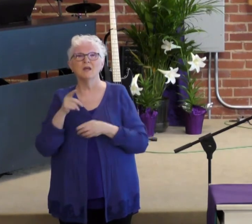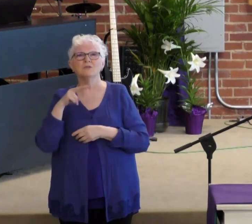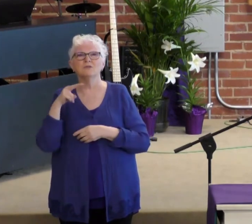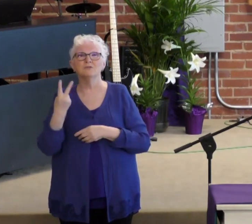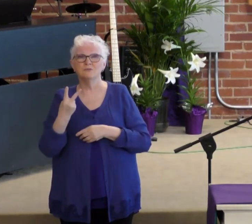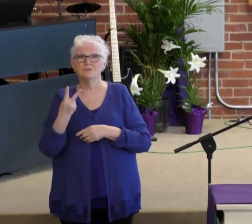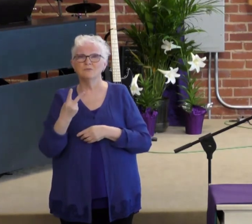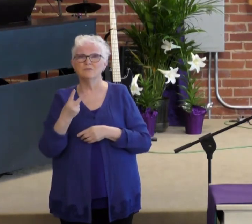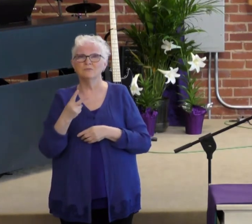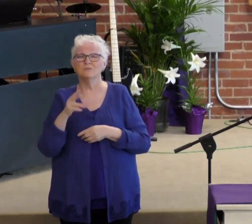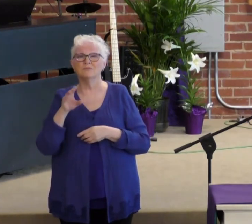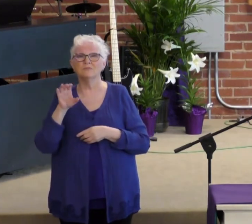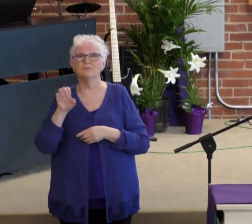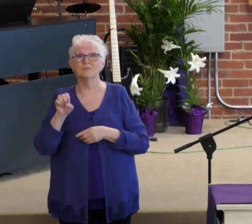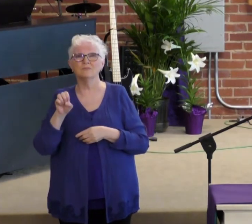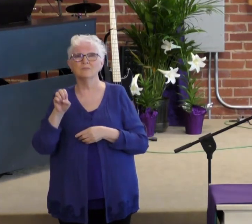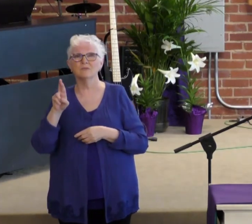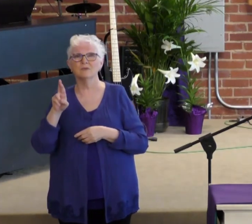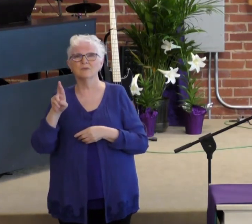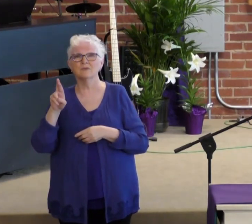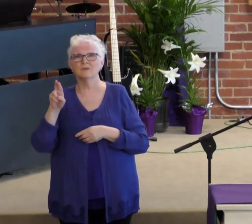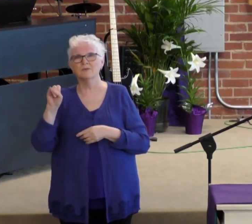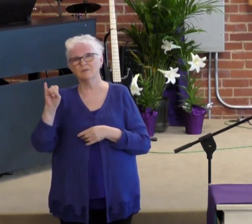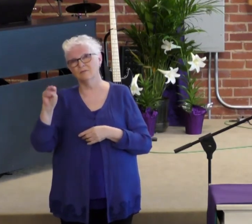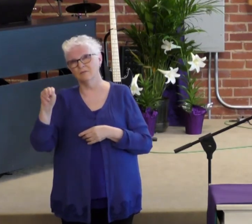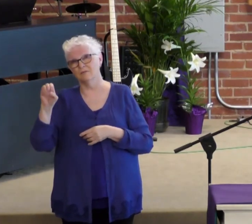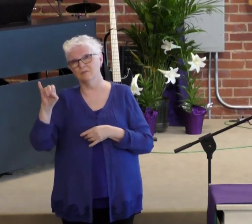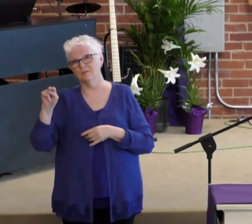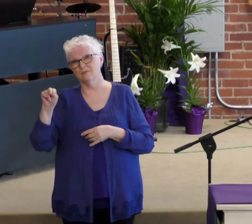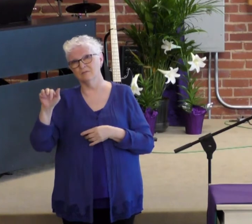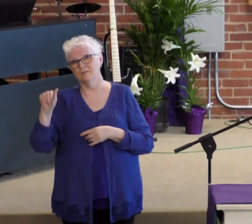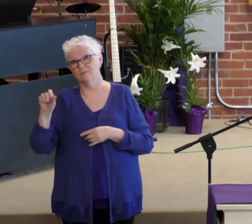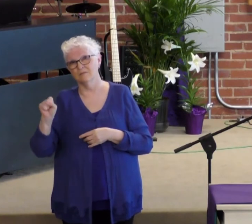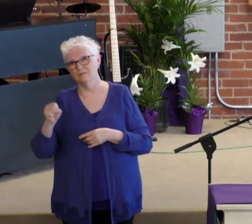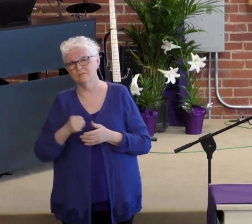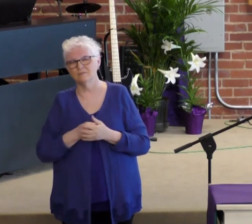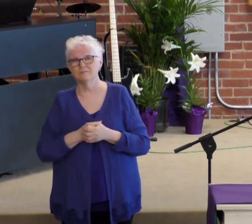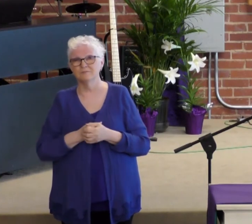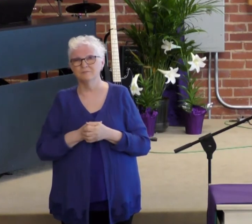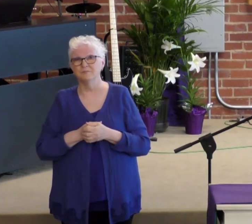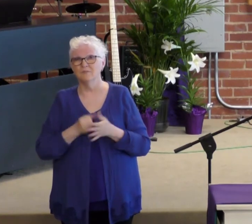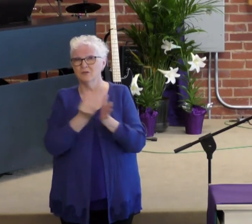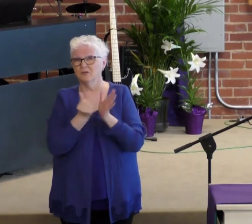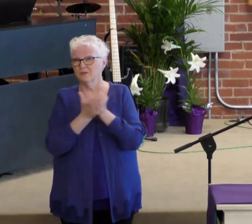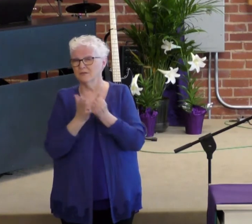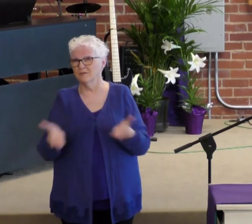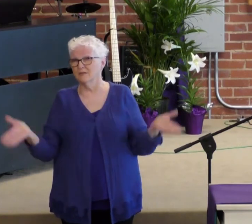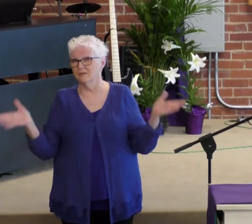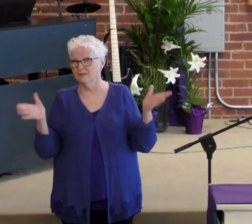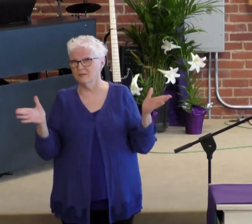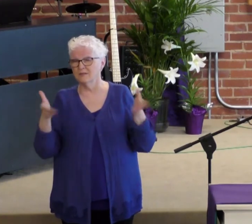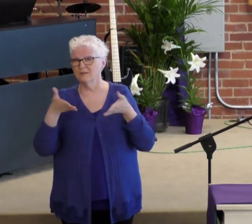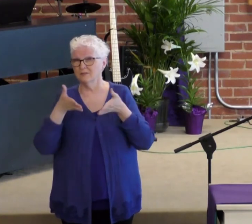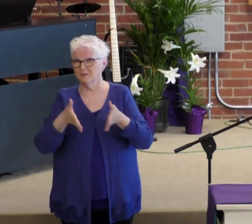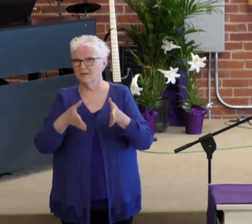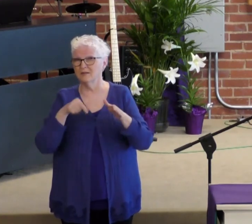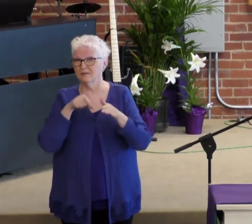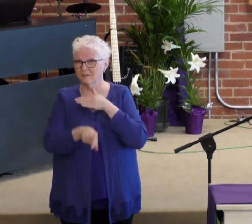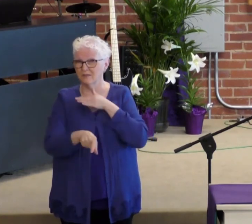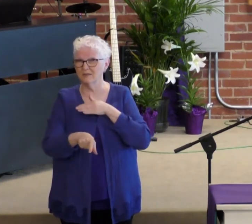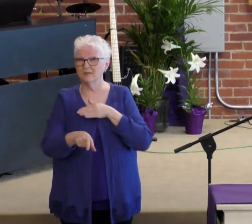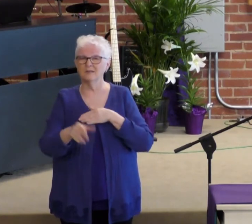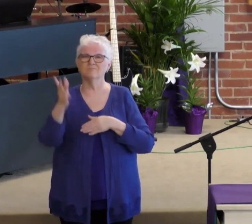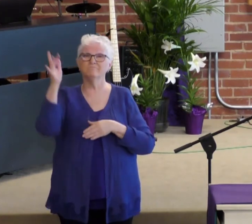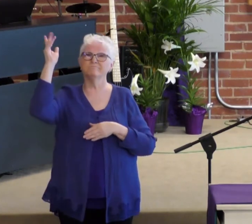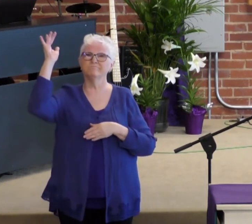says. And crucifixion was the way that people were put to death by execution